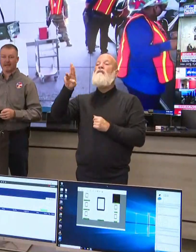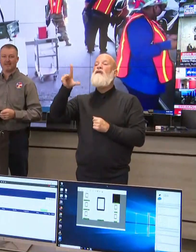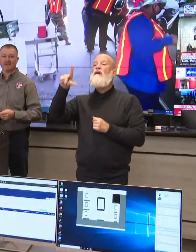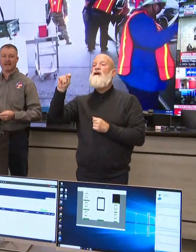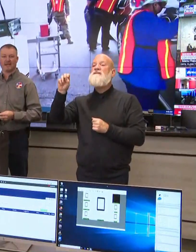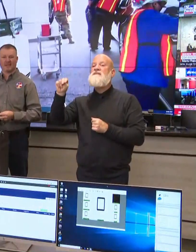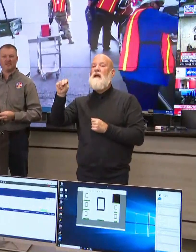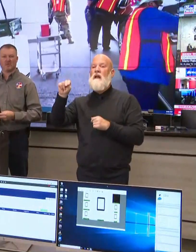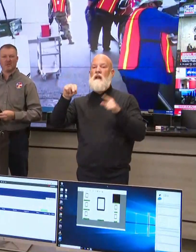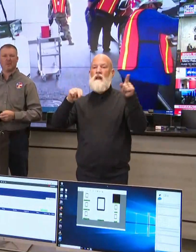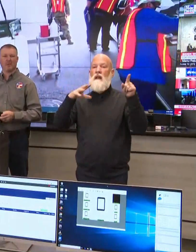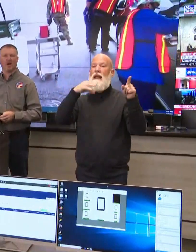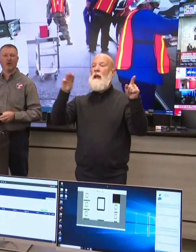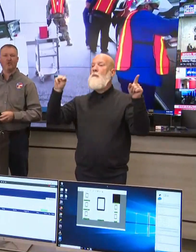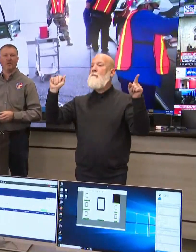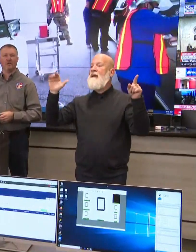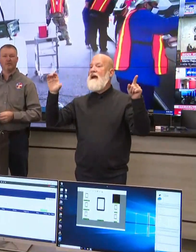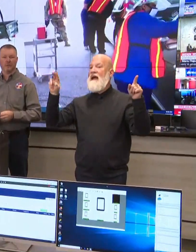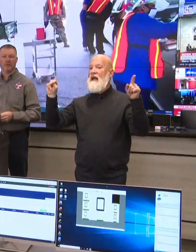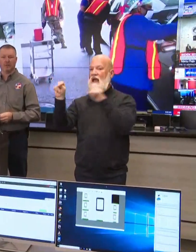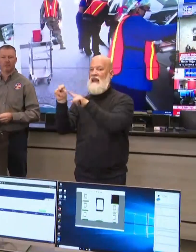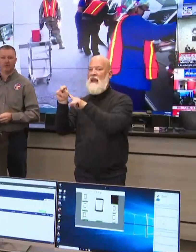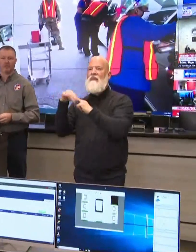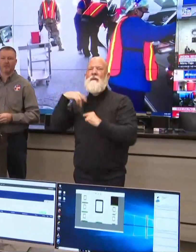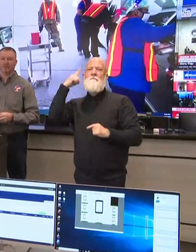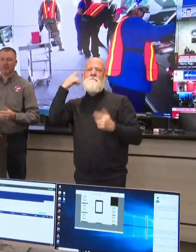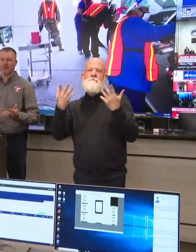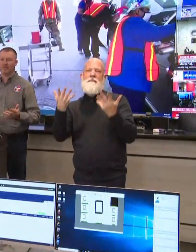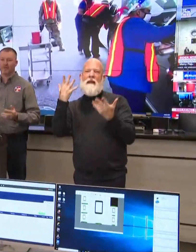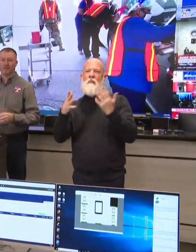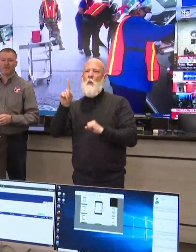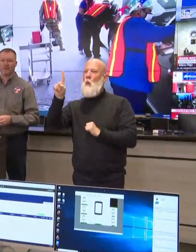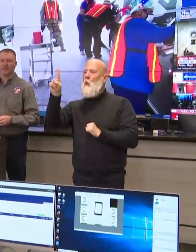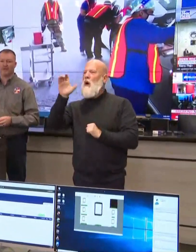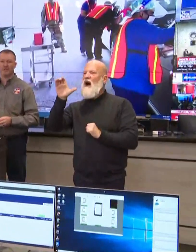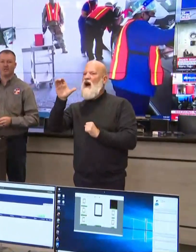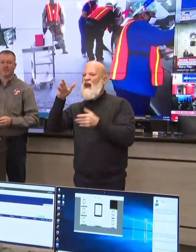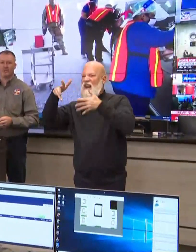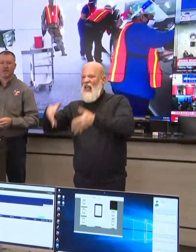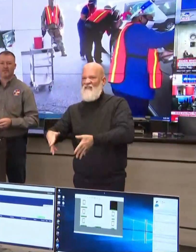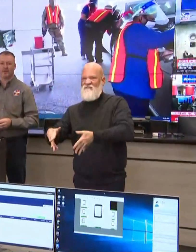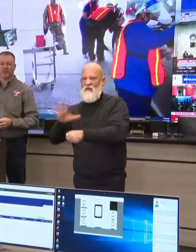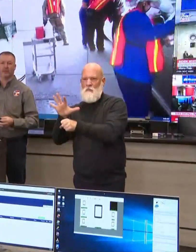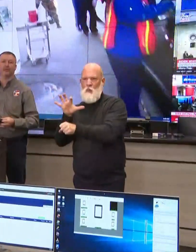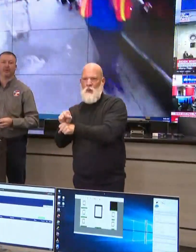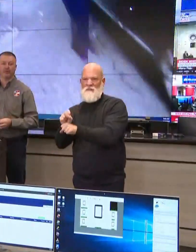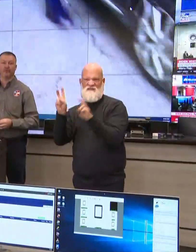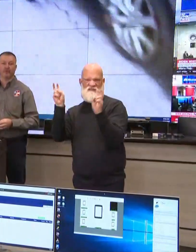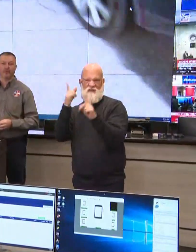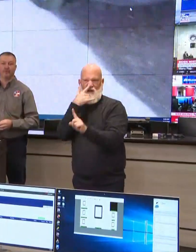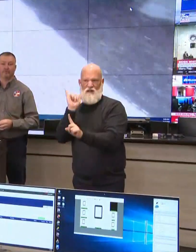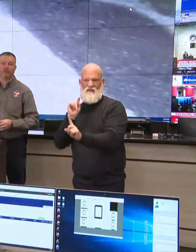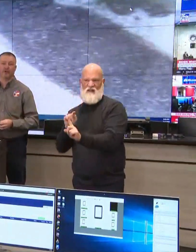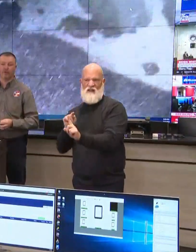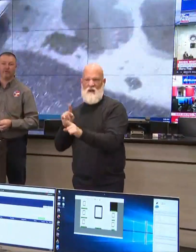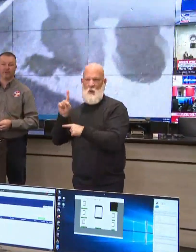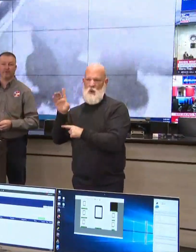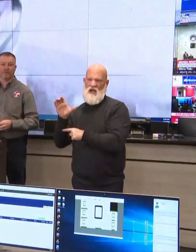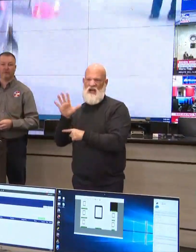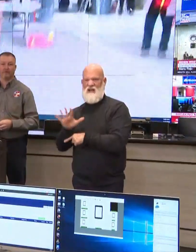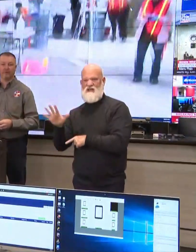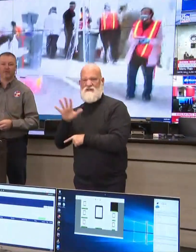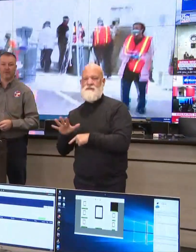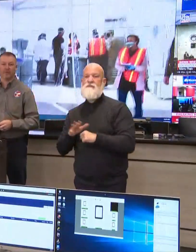the Macon site, I think, is within maybe 100 for being booked. So there may be 5,300 and some change for the week. We were looking for